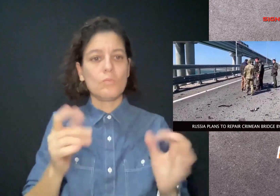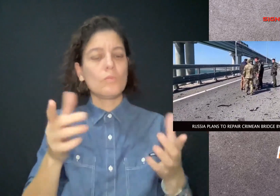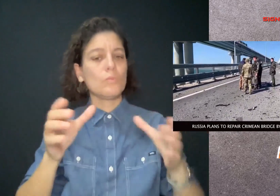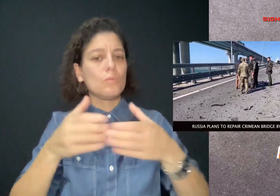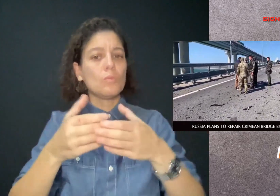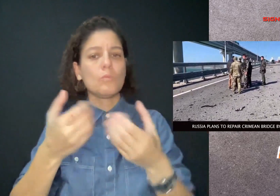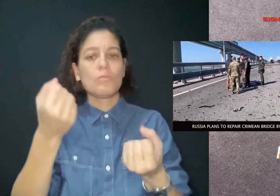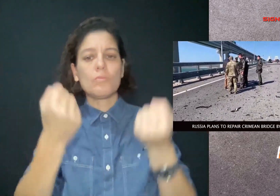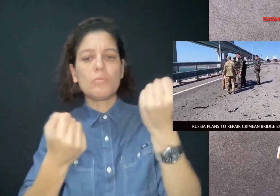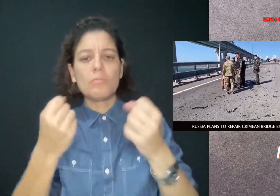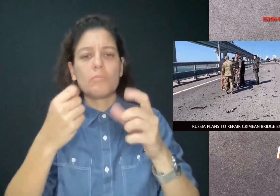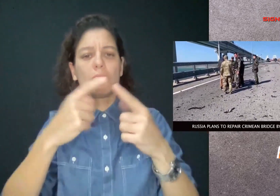Ukraine.